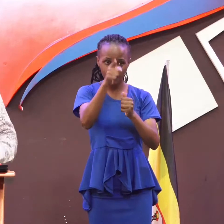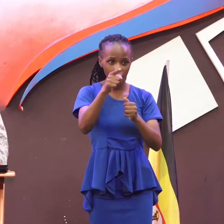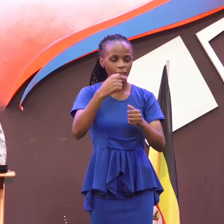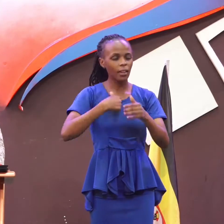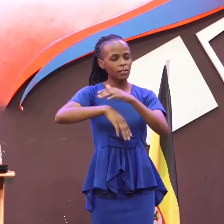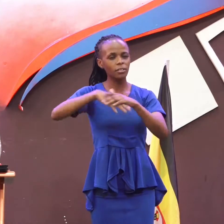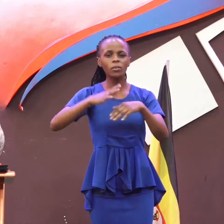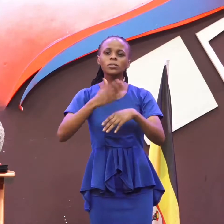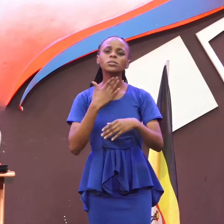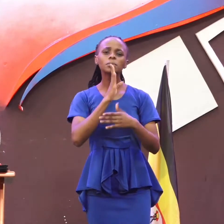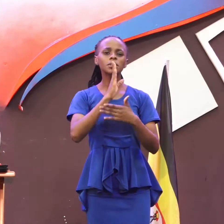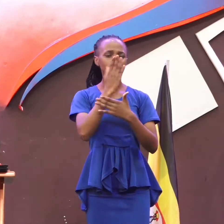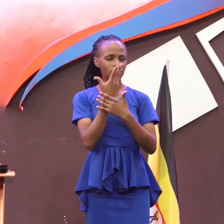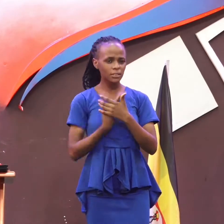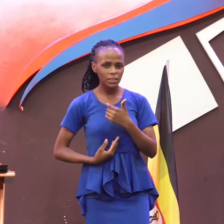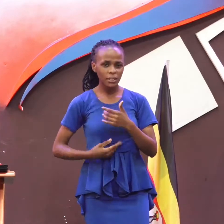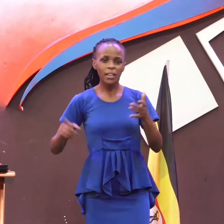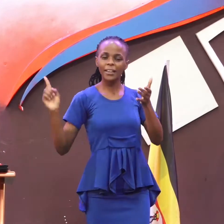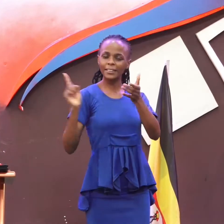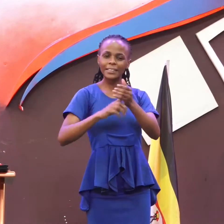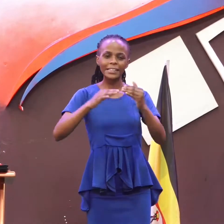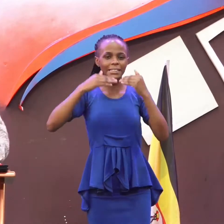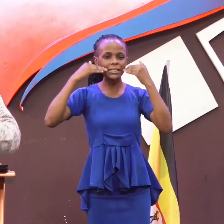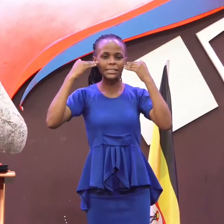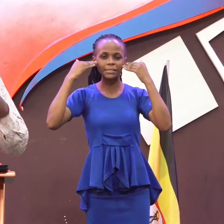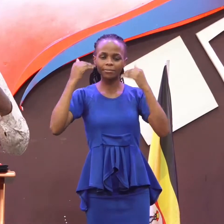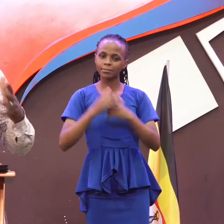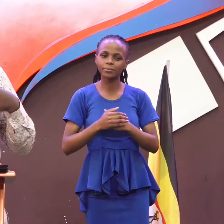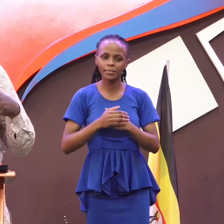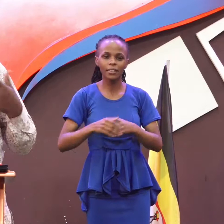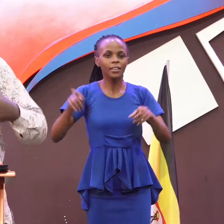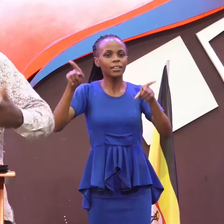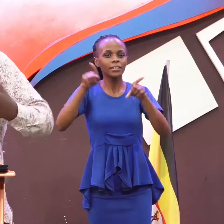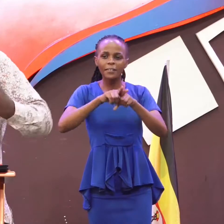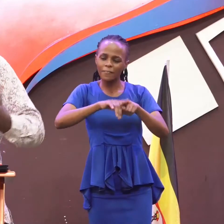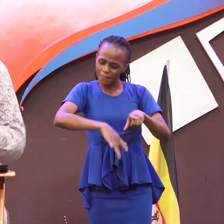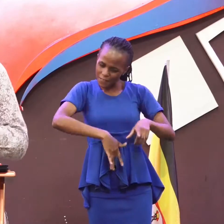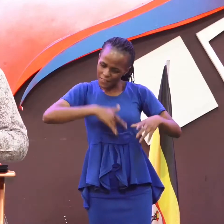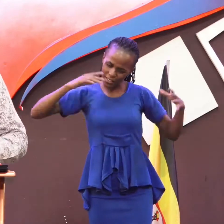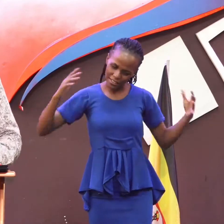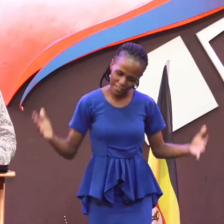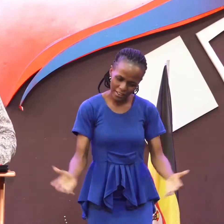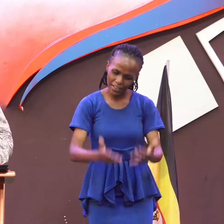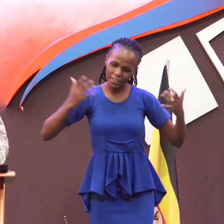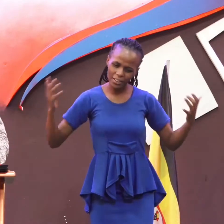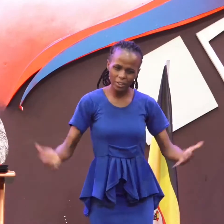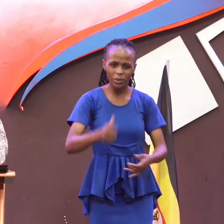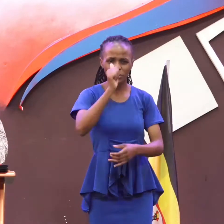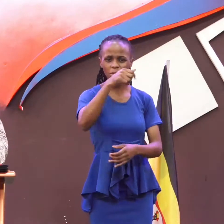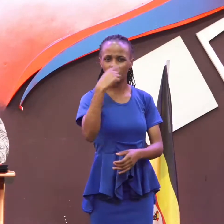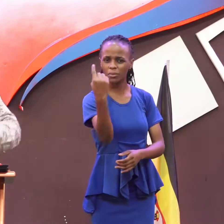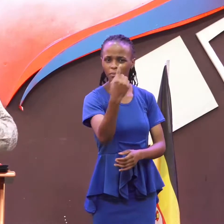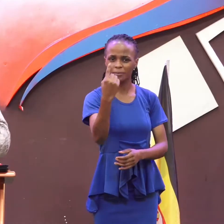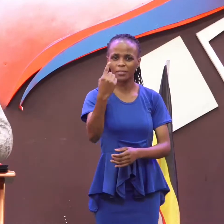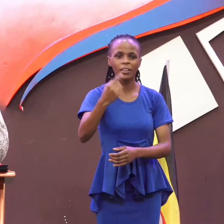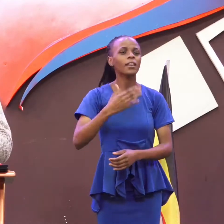gwe mu maanyi. I don't want you to be discouraged. Njagala ofuna akaseko ku matama. I want you to get a smile on your face. Njagala wezeemu wekka amaanyi. I want you to encourage